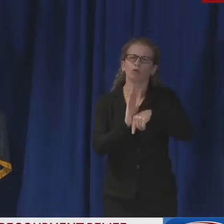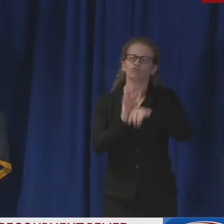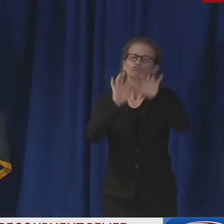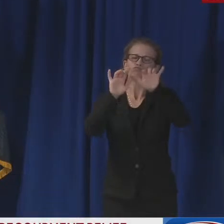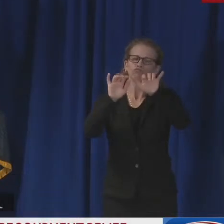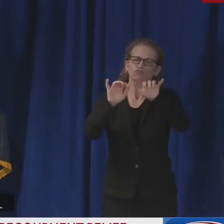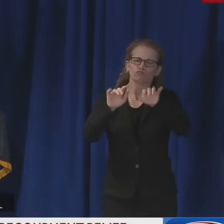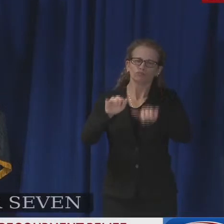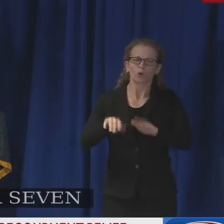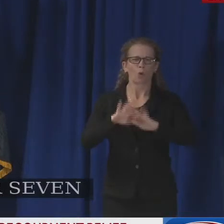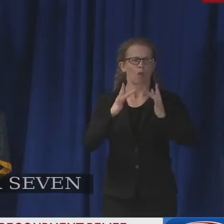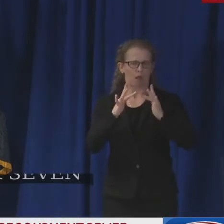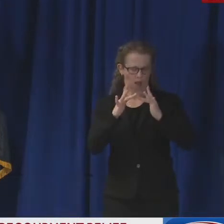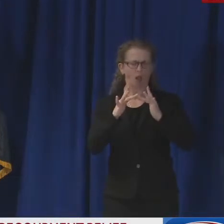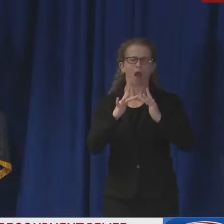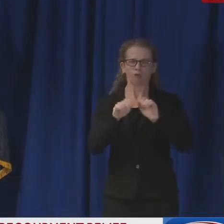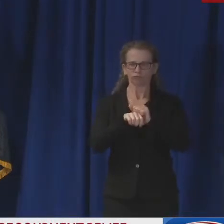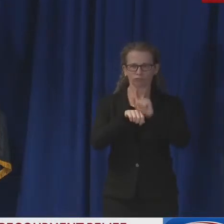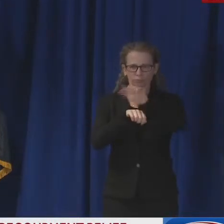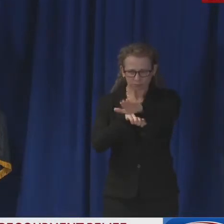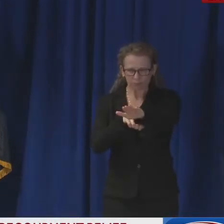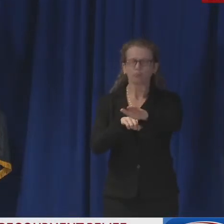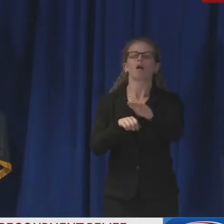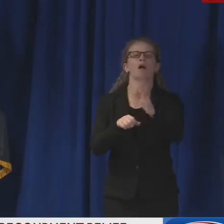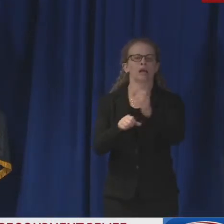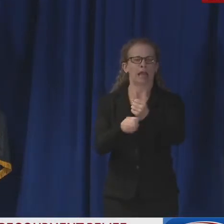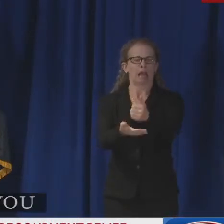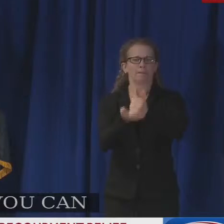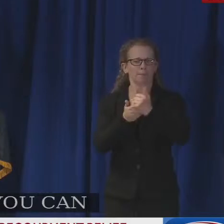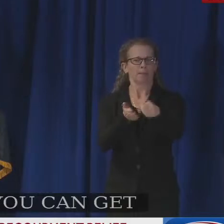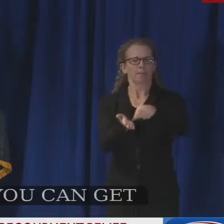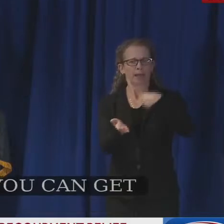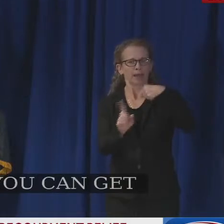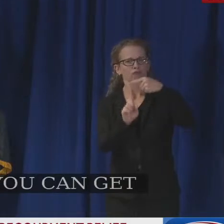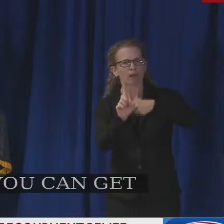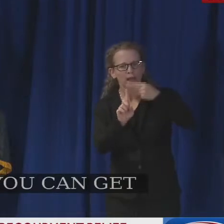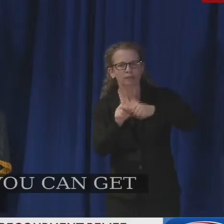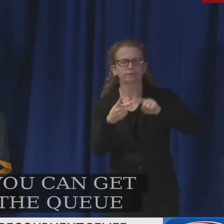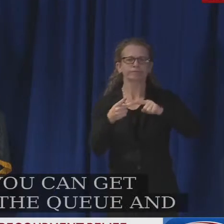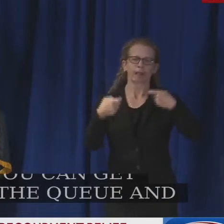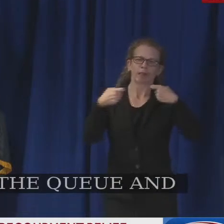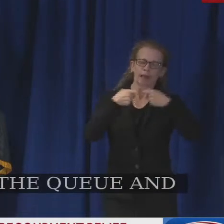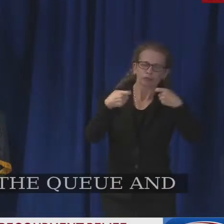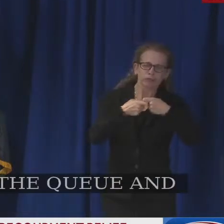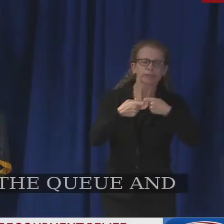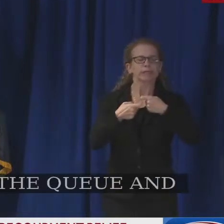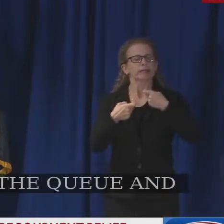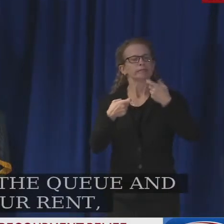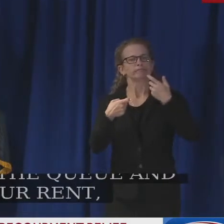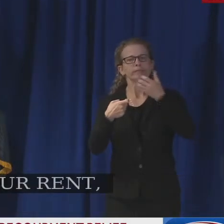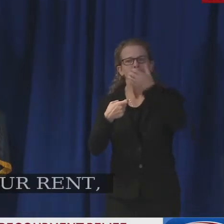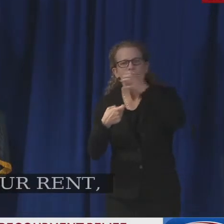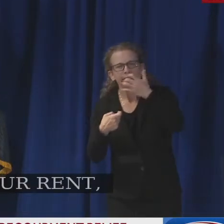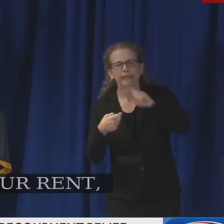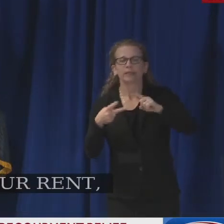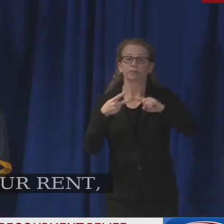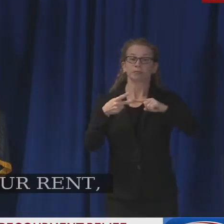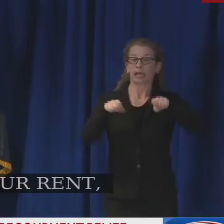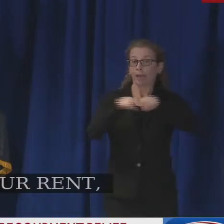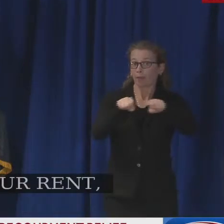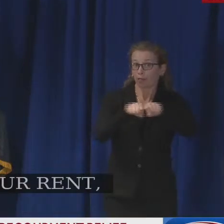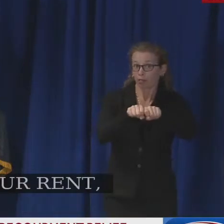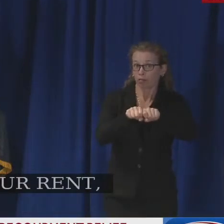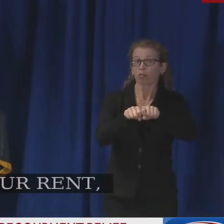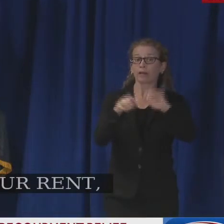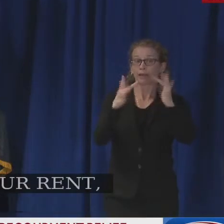the queue, and get relief for your rent, your utilities, a variety of different things. Broadband, in some cases, can be recovered, and